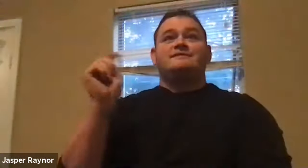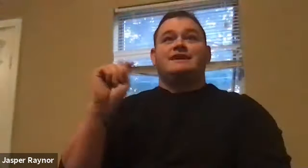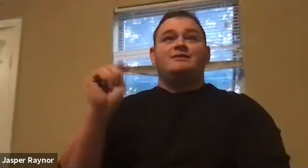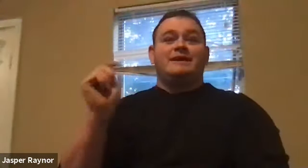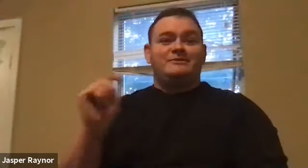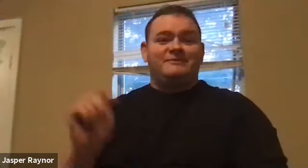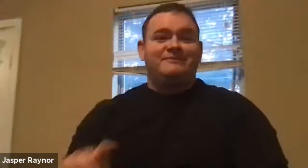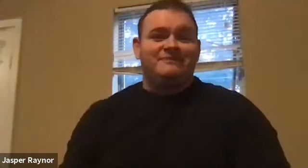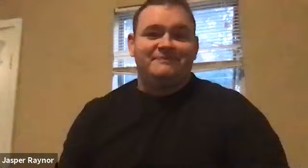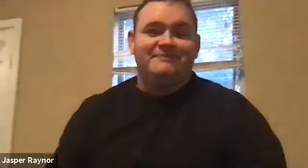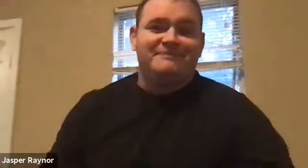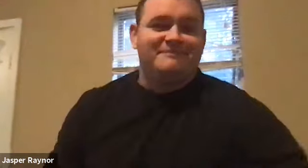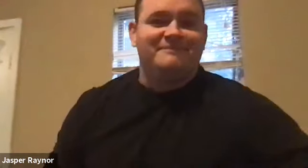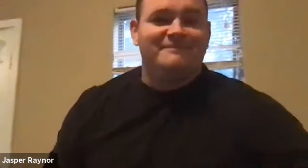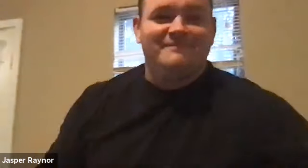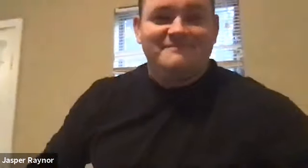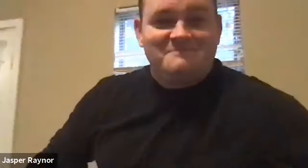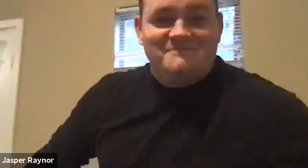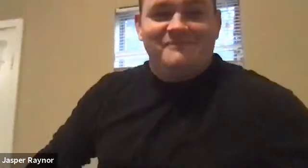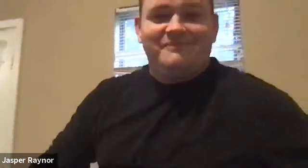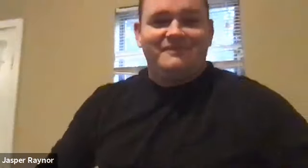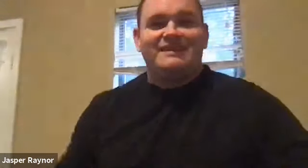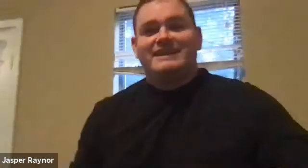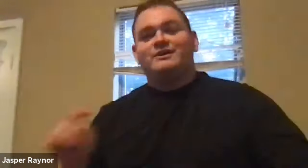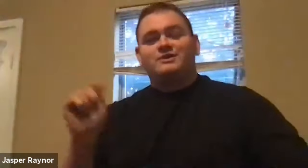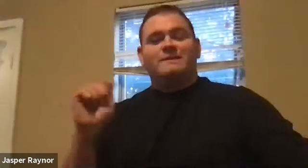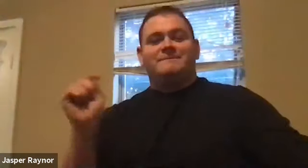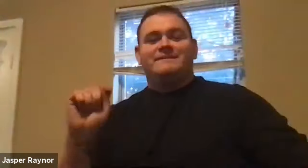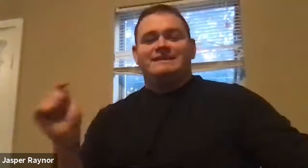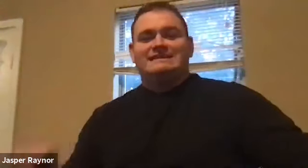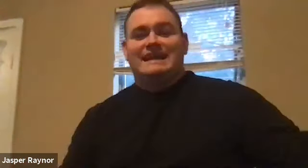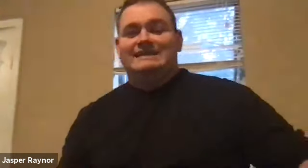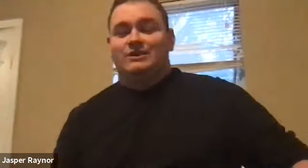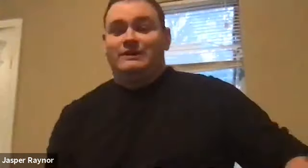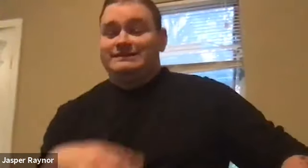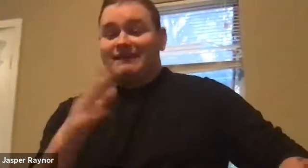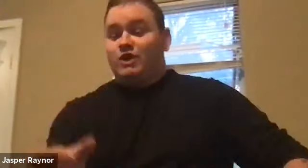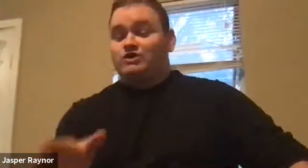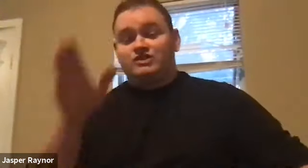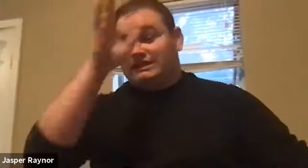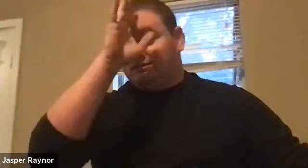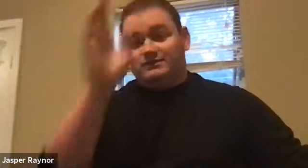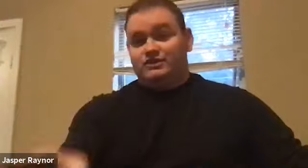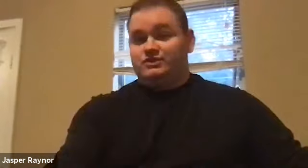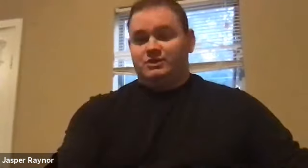go to the bathroom. Oh, okay. I go to the toilet. Yeah. So in deaf culture, it's just you're